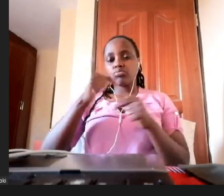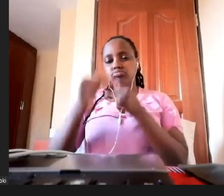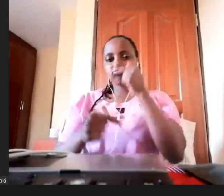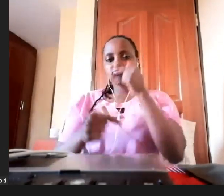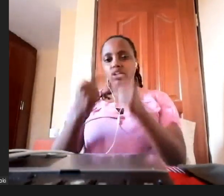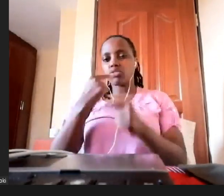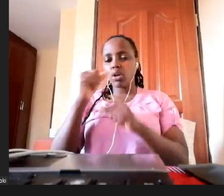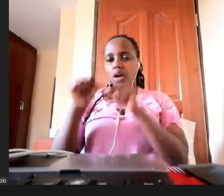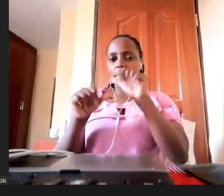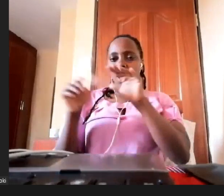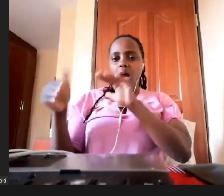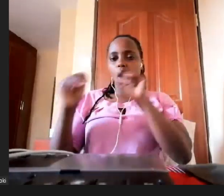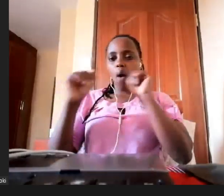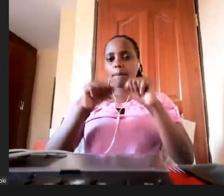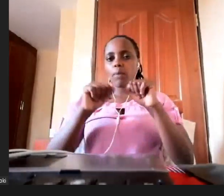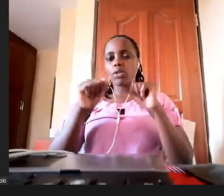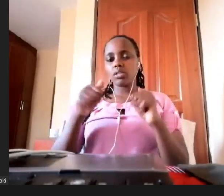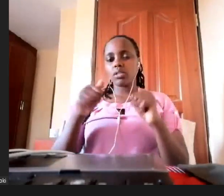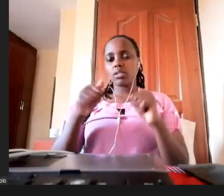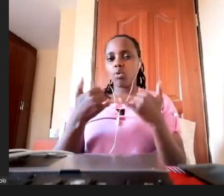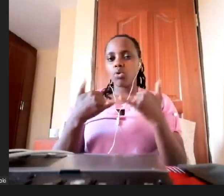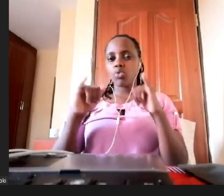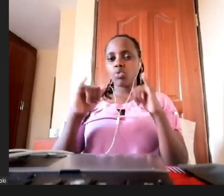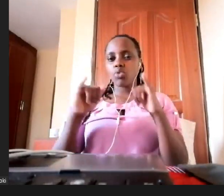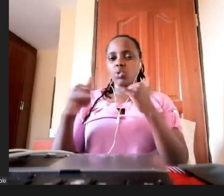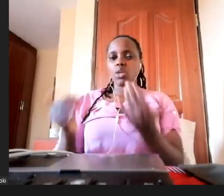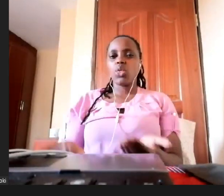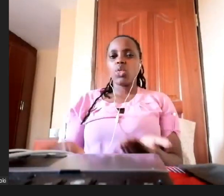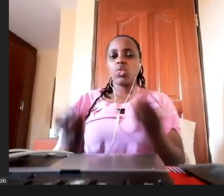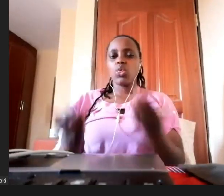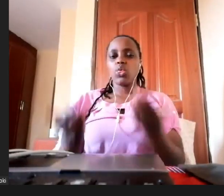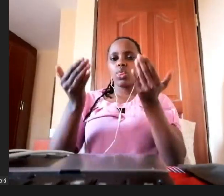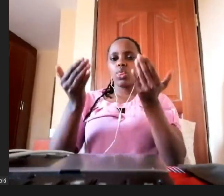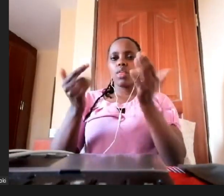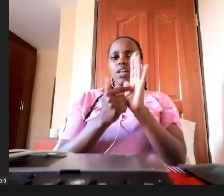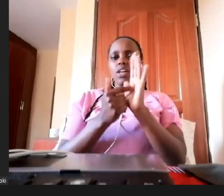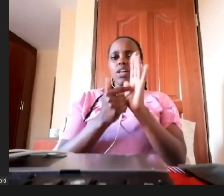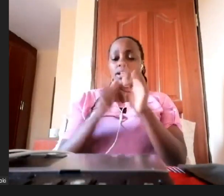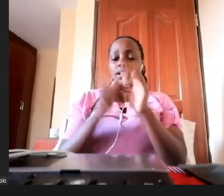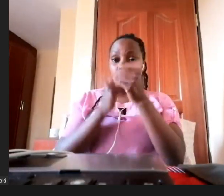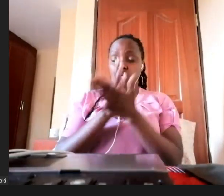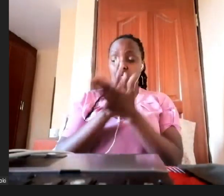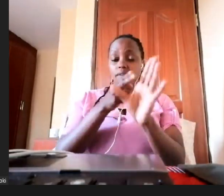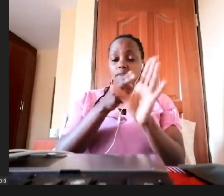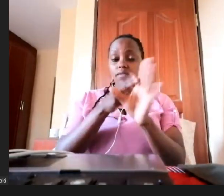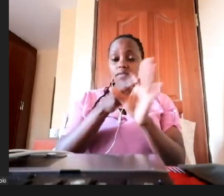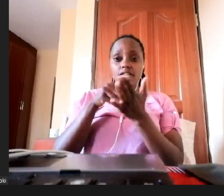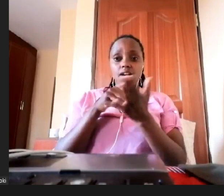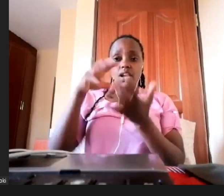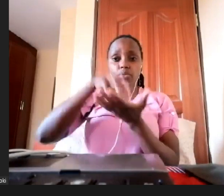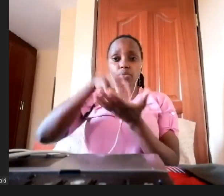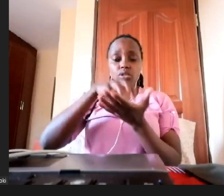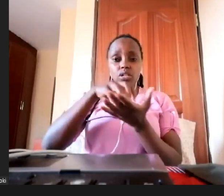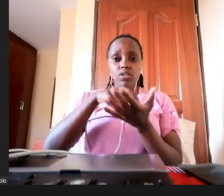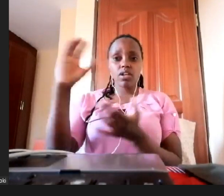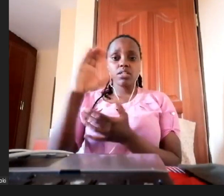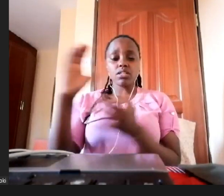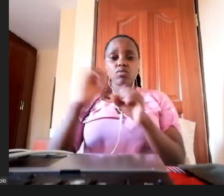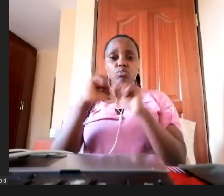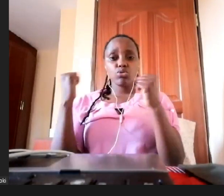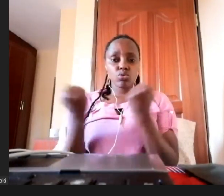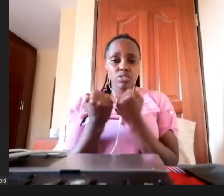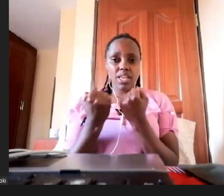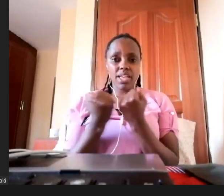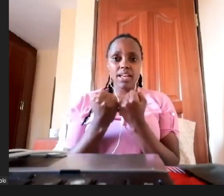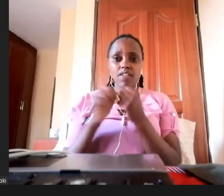reflecting on how can we enhance actually and ensure participation of children in vulnerable situation in the civil